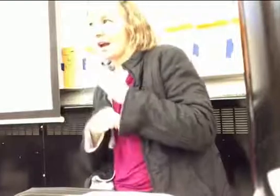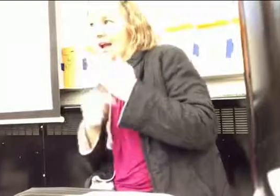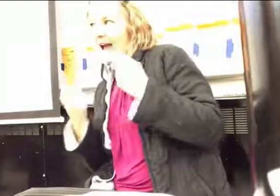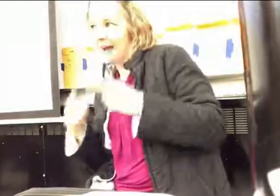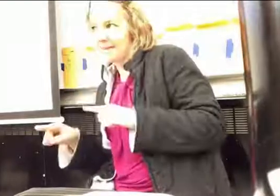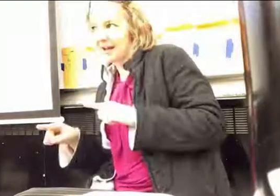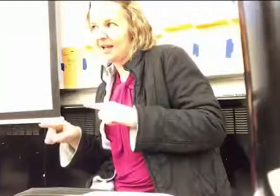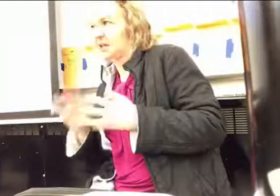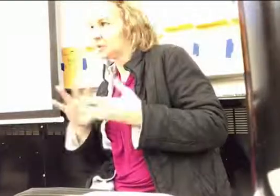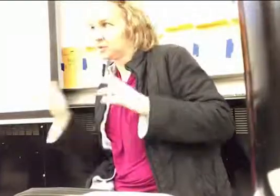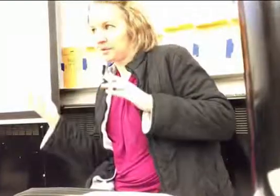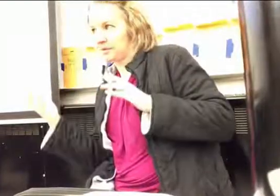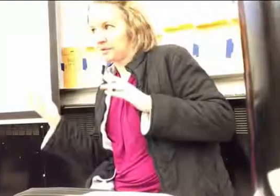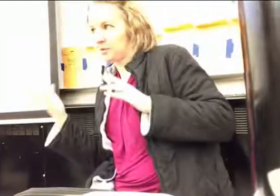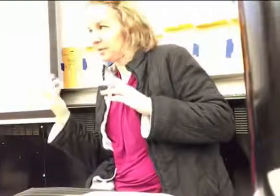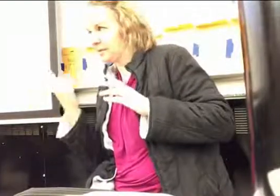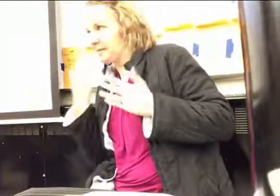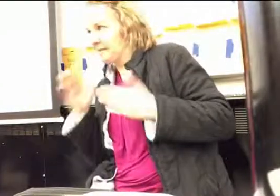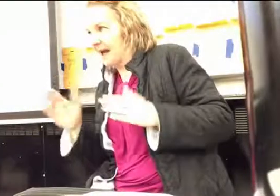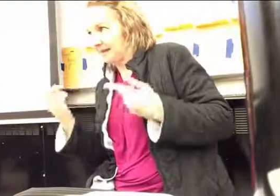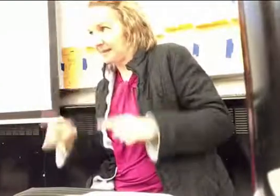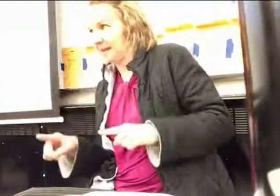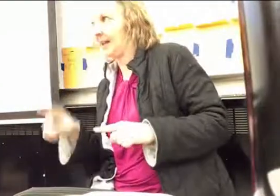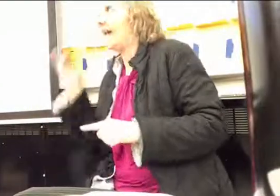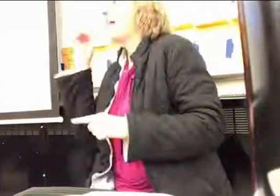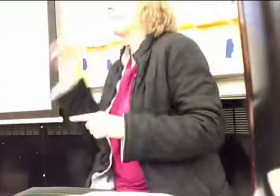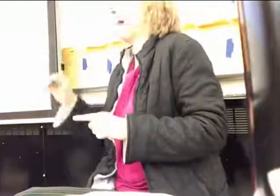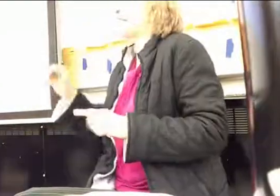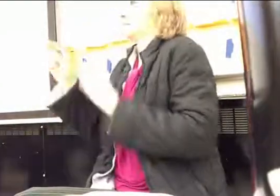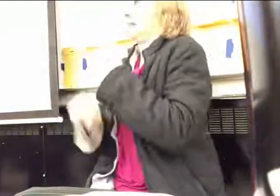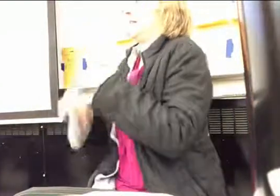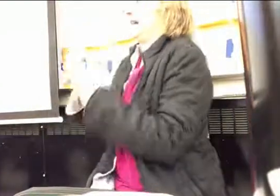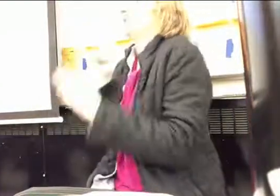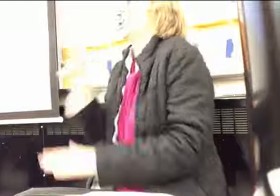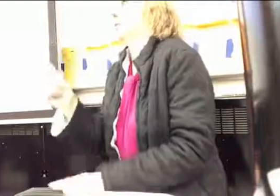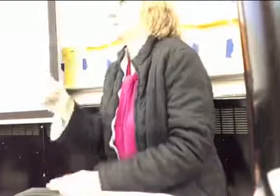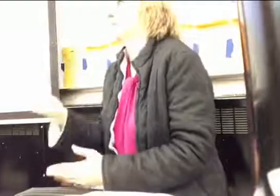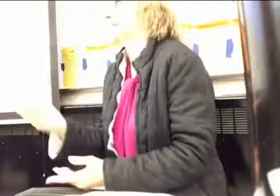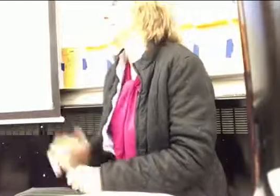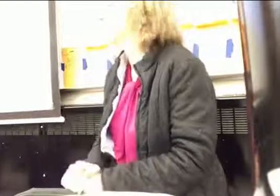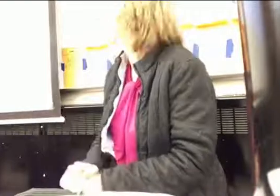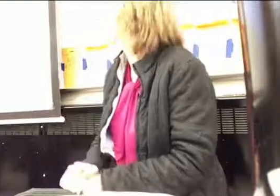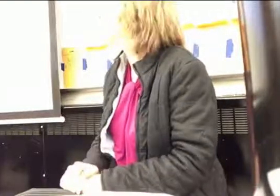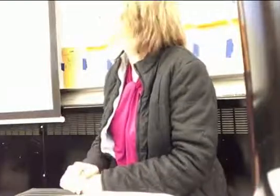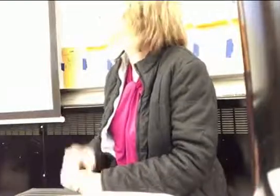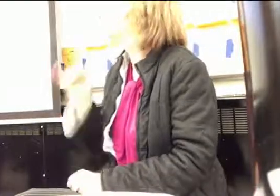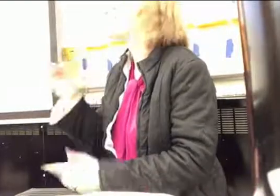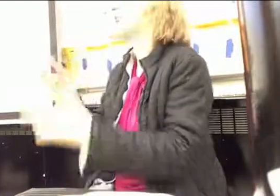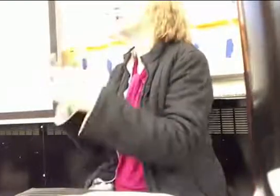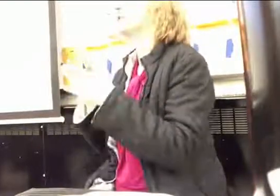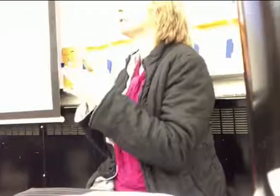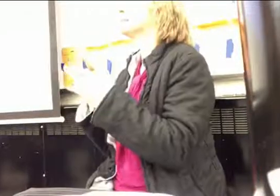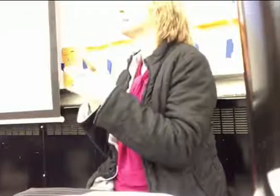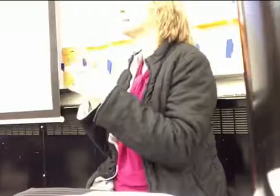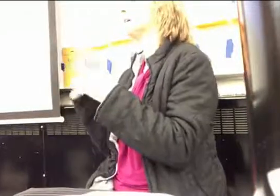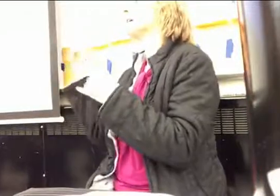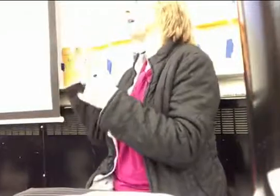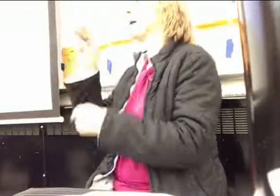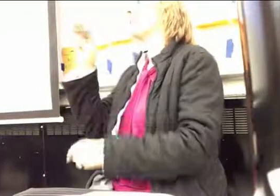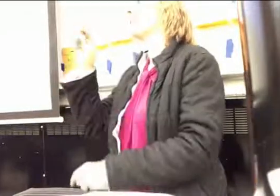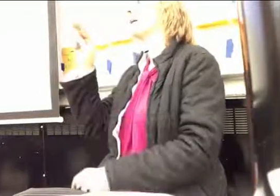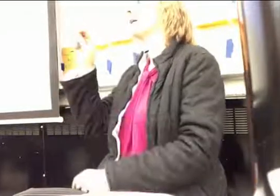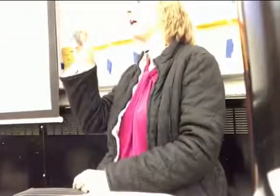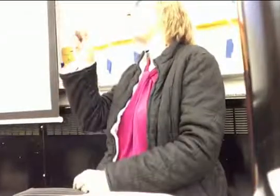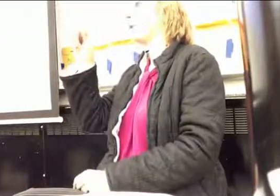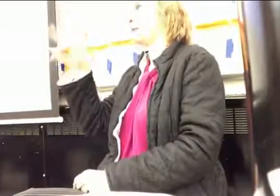happening. That's what the Gilded Age basically is. Now, in terms of who's going to do this, these are going to be our monopolies. Go